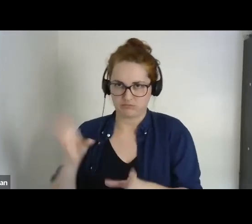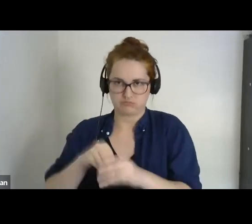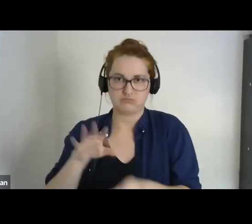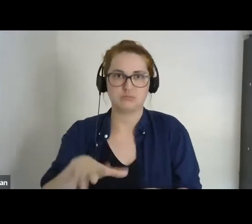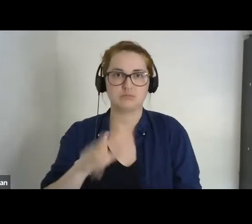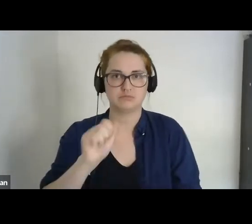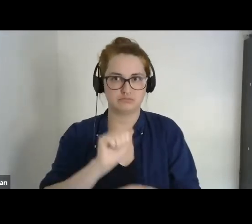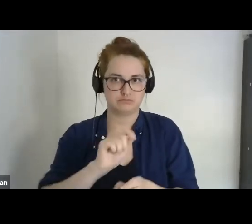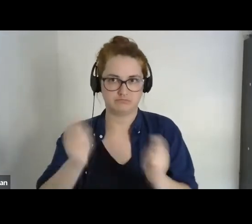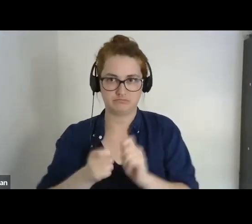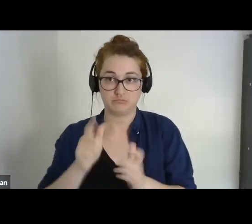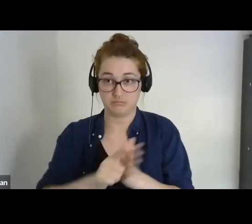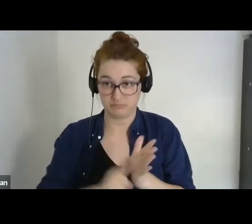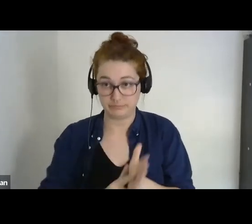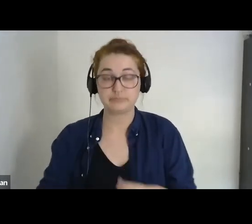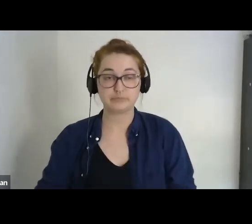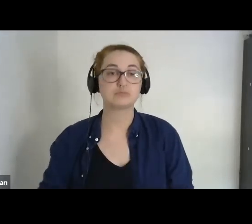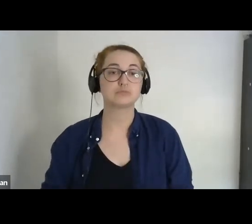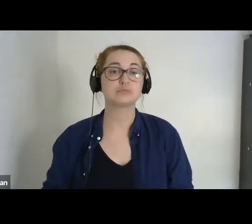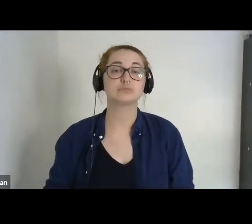community development where we